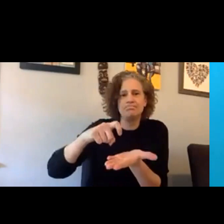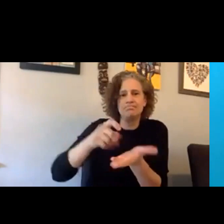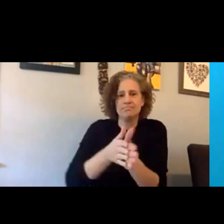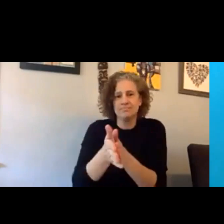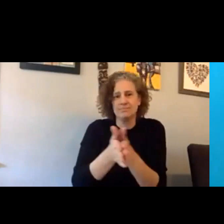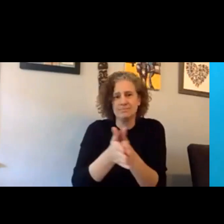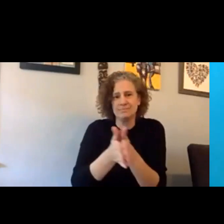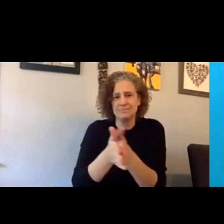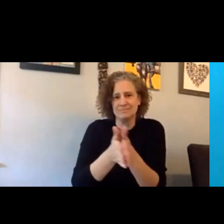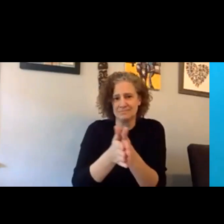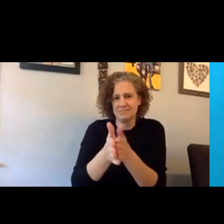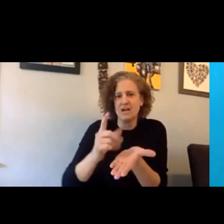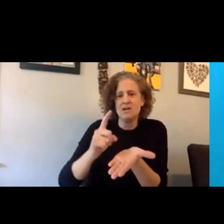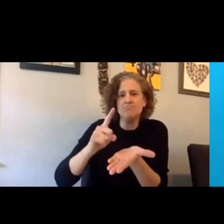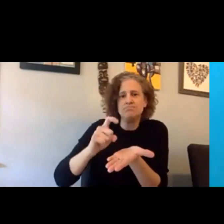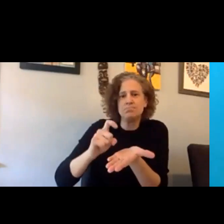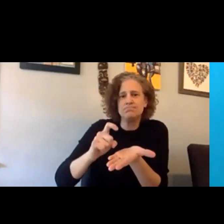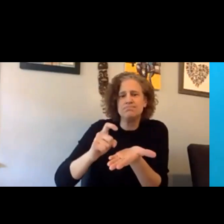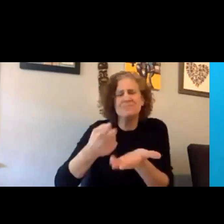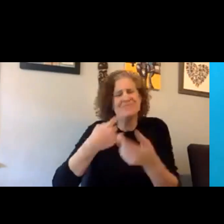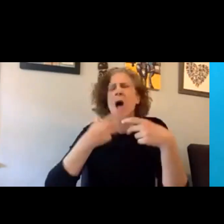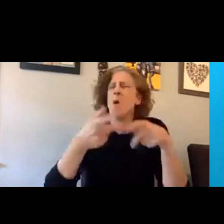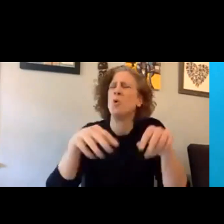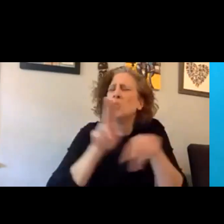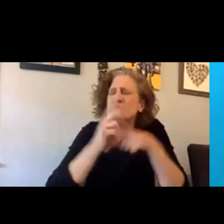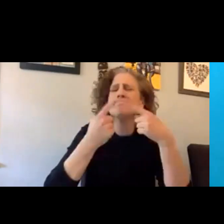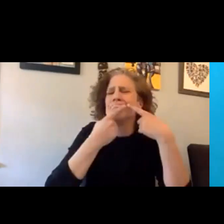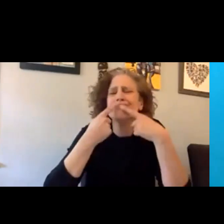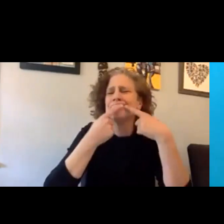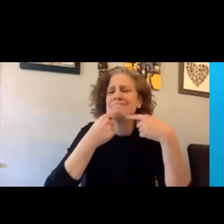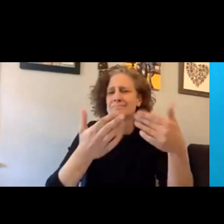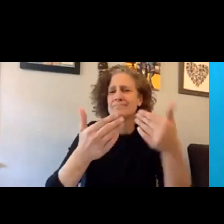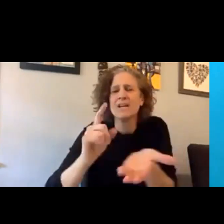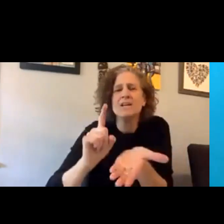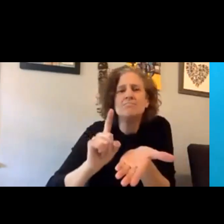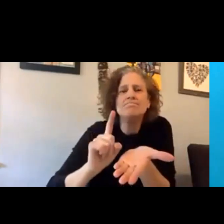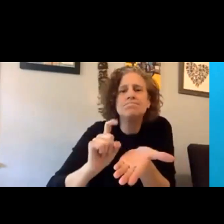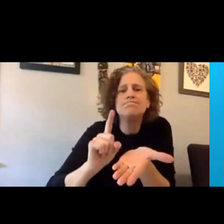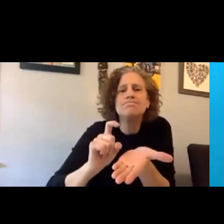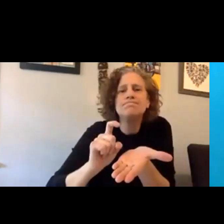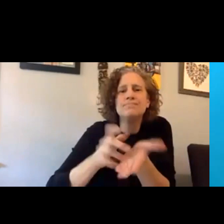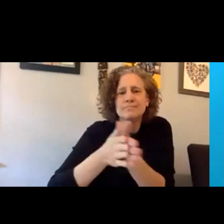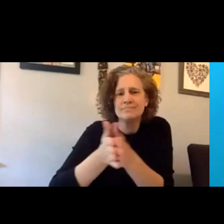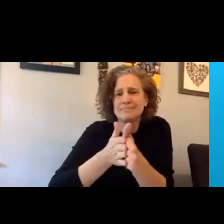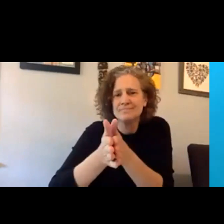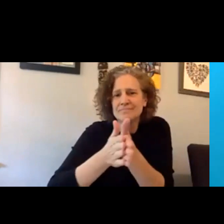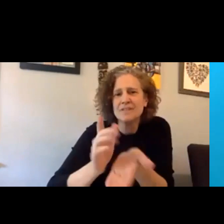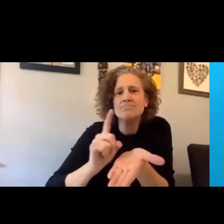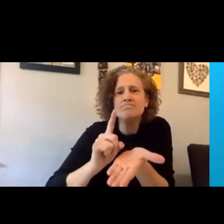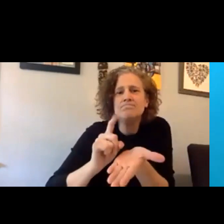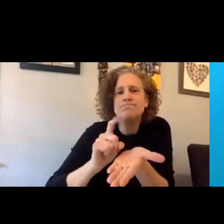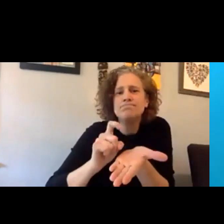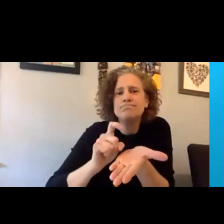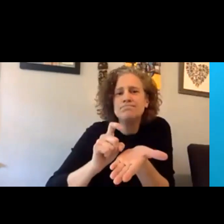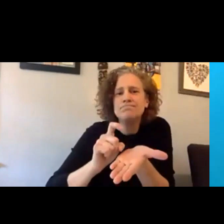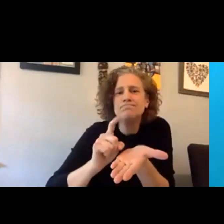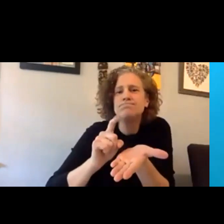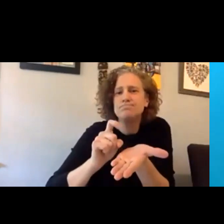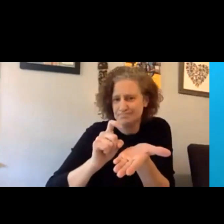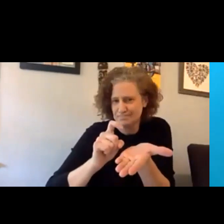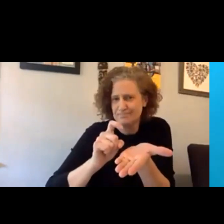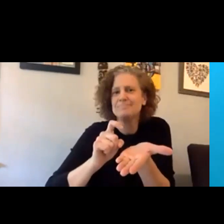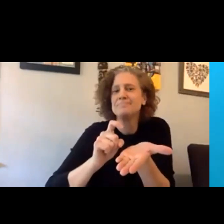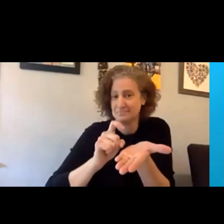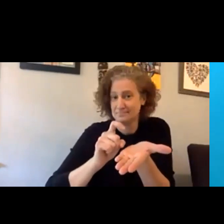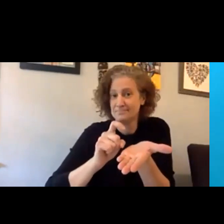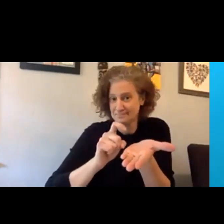mouth, or you can pump it and rub it in. Pump it. I really want you guys to use this mouth morpheme.